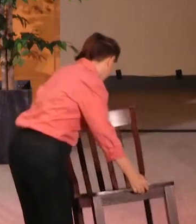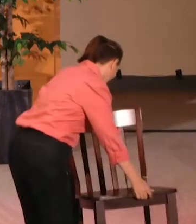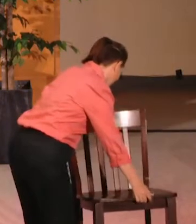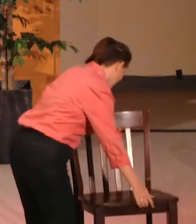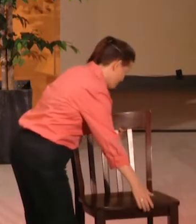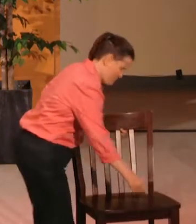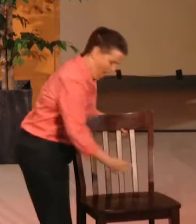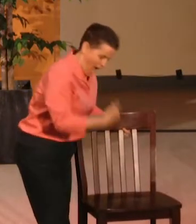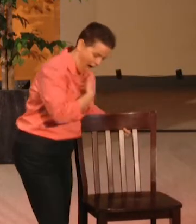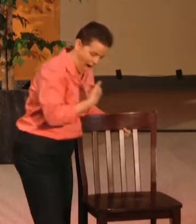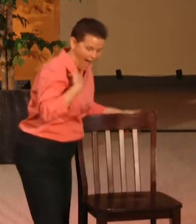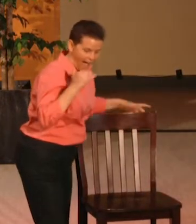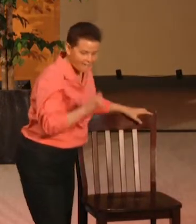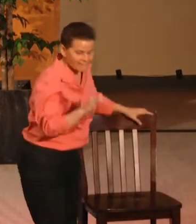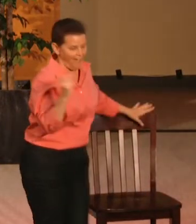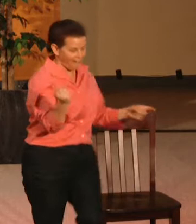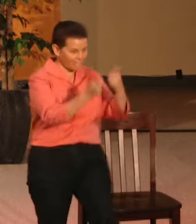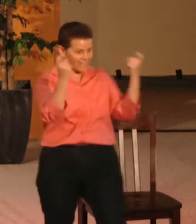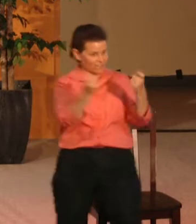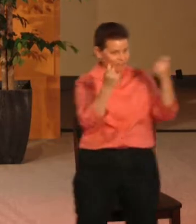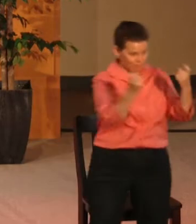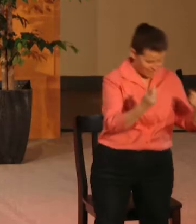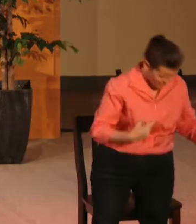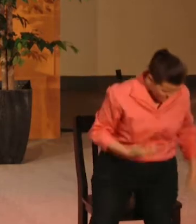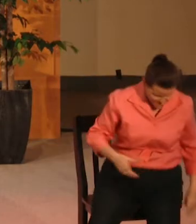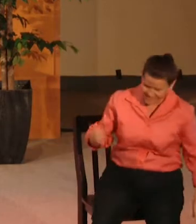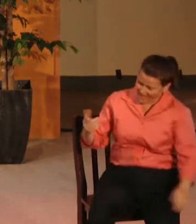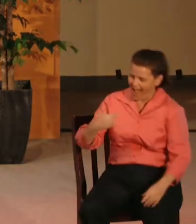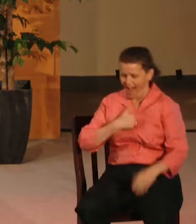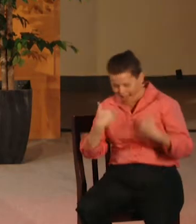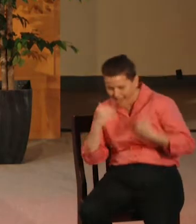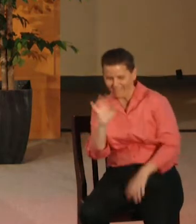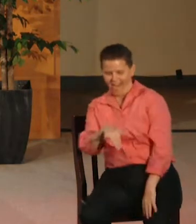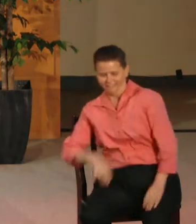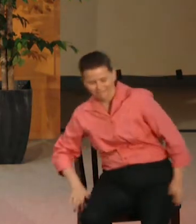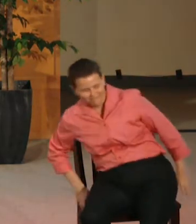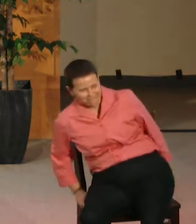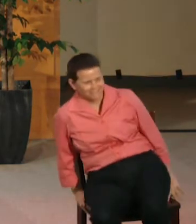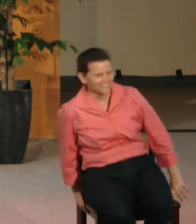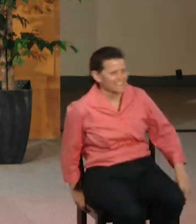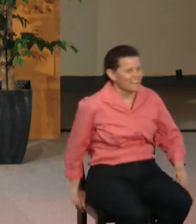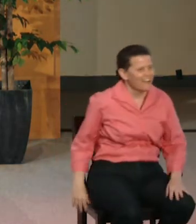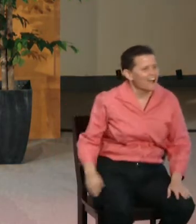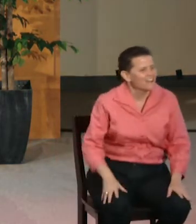That victory. I got that victory. Celebration. Yeah. Always.